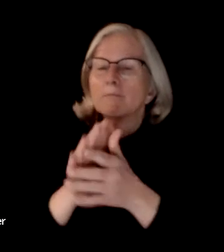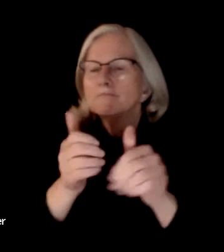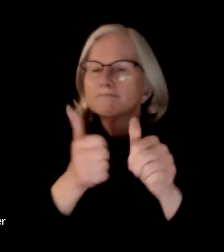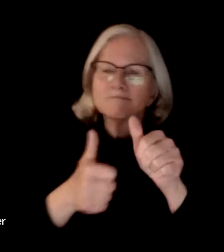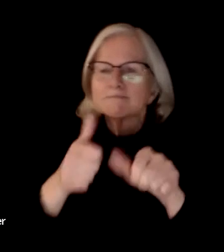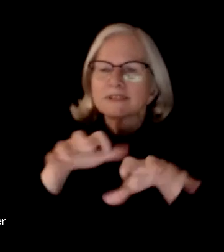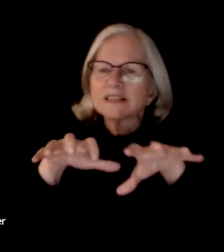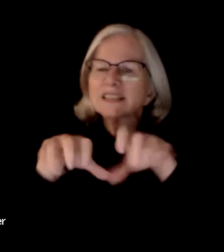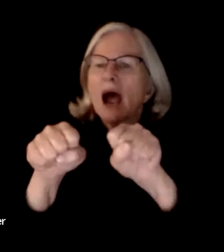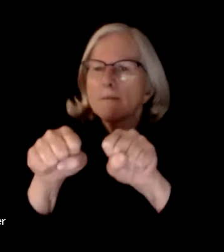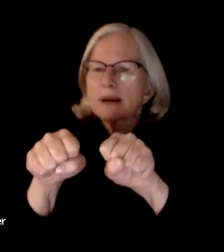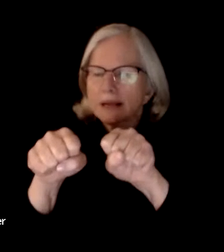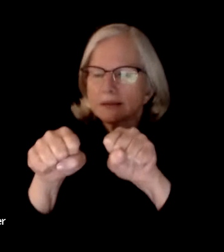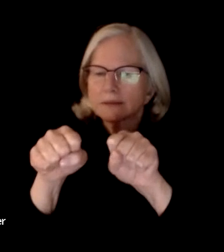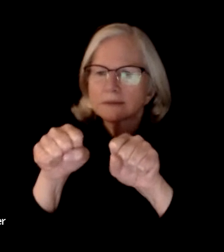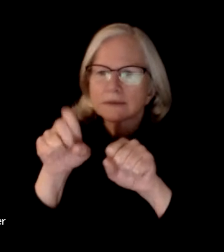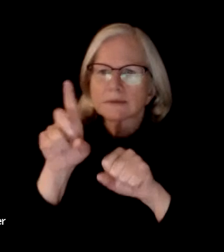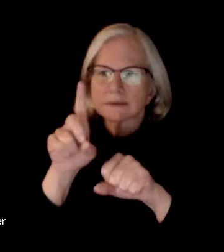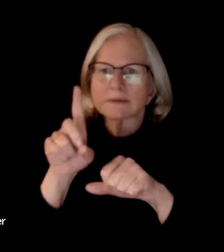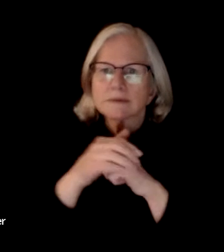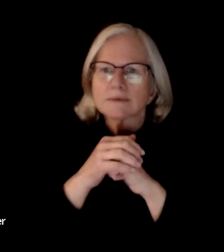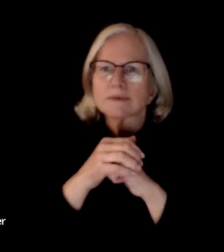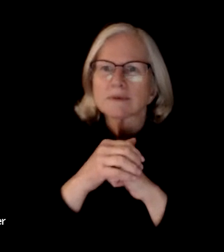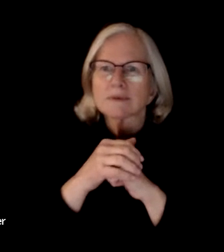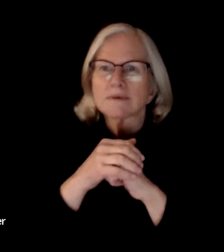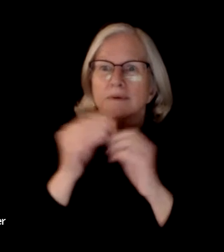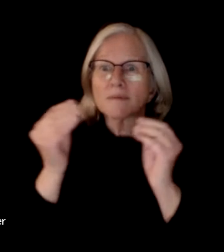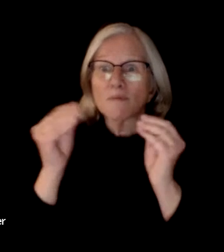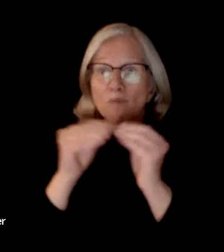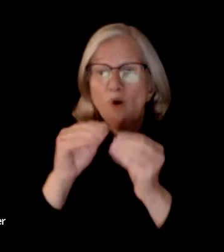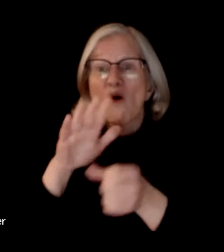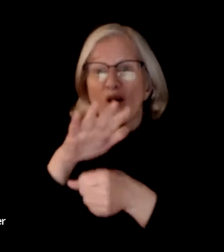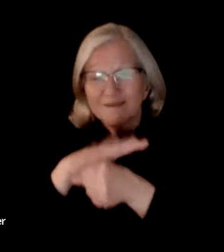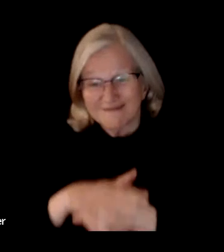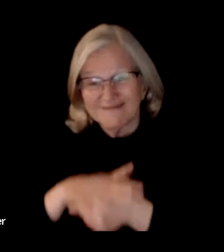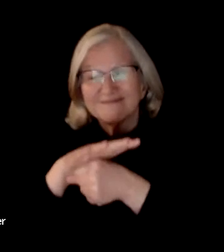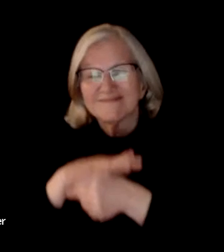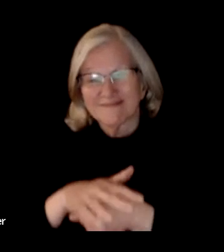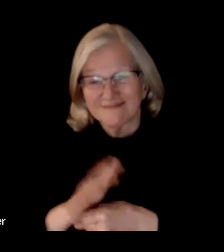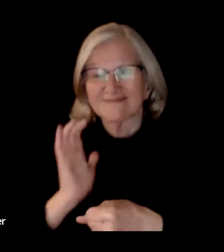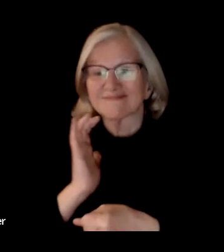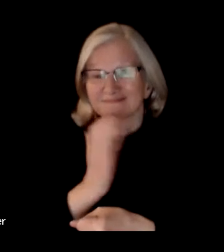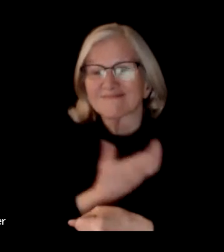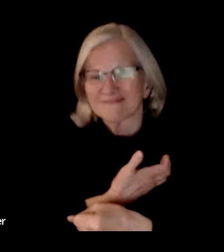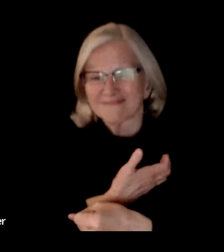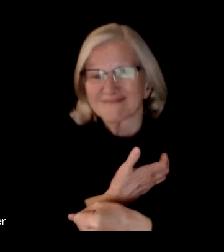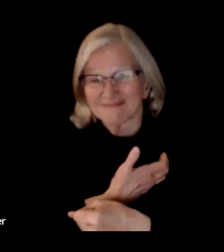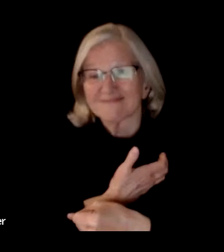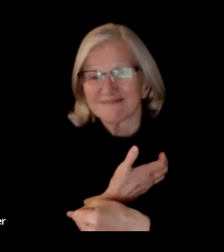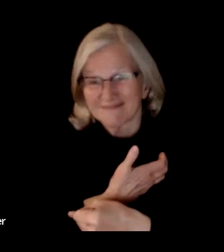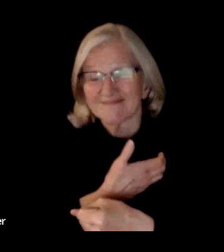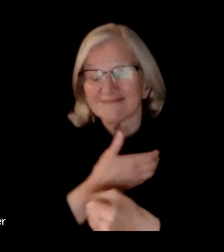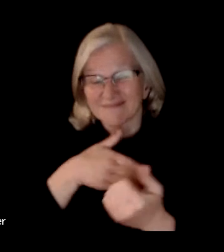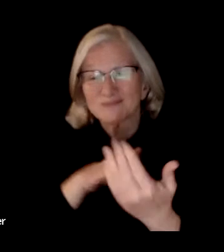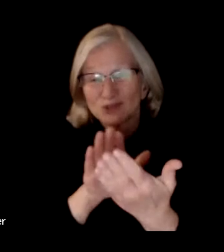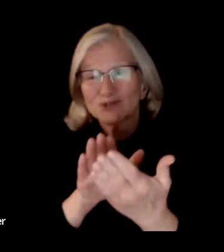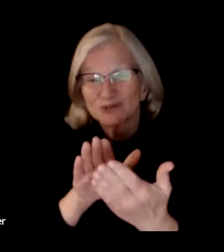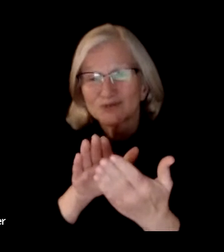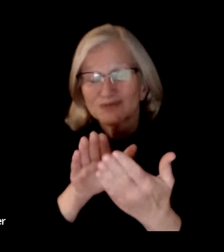likely to put upward pressure on the trajectory of our case growth. So again, just one